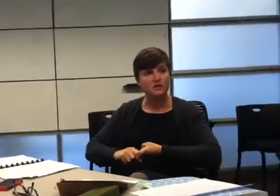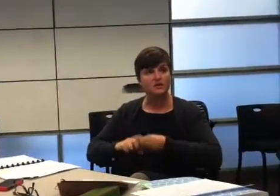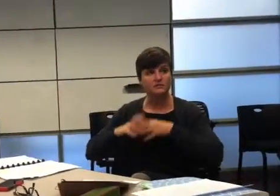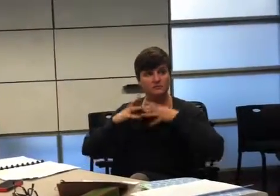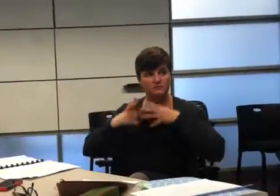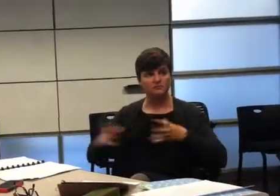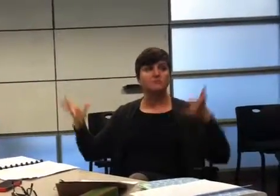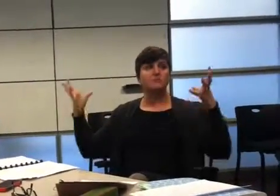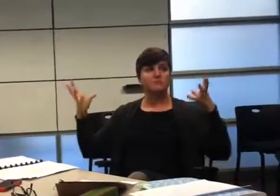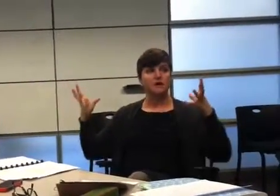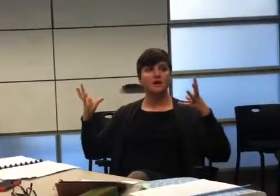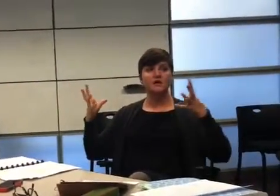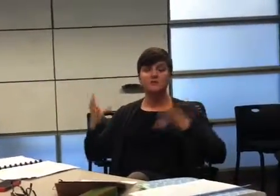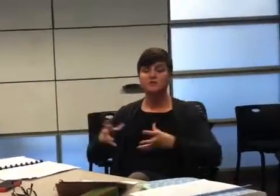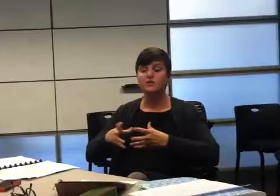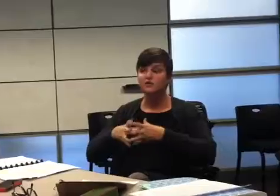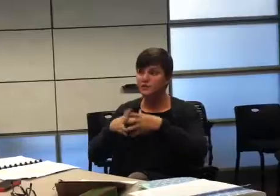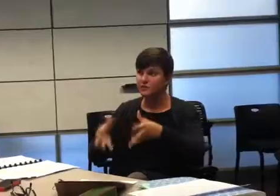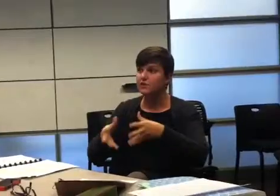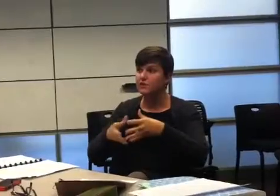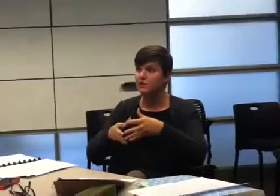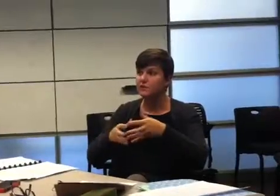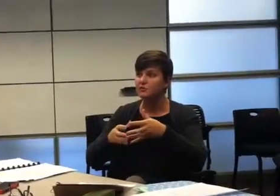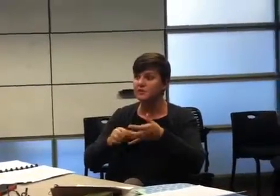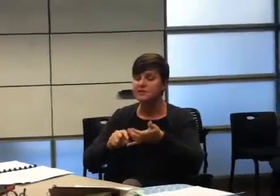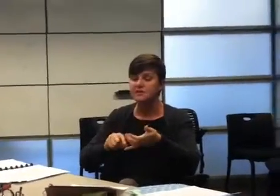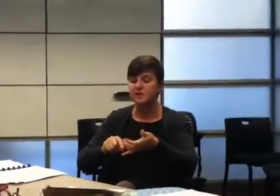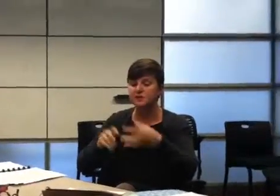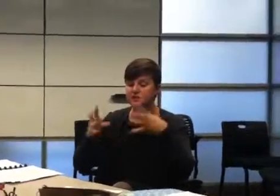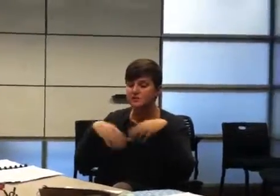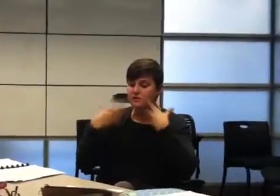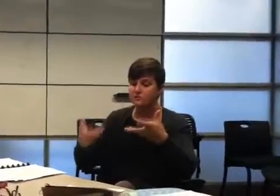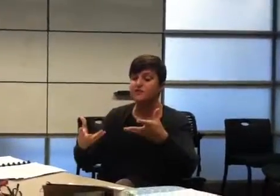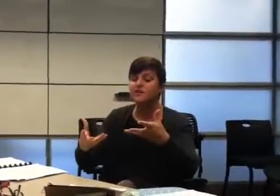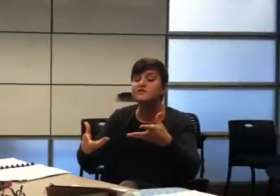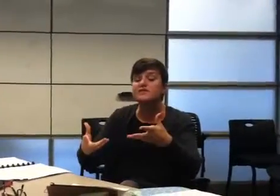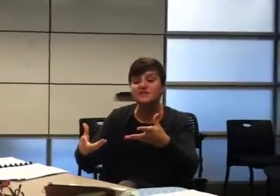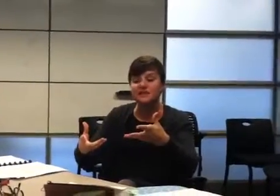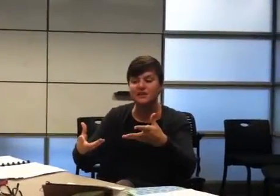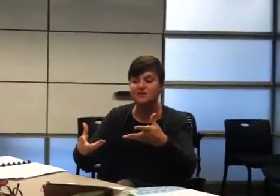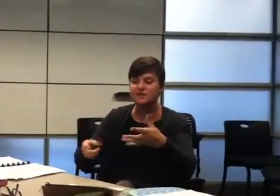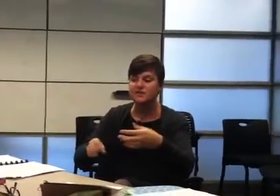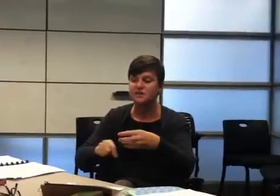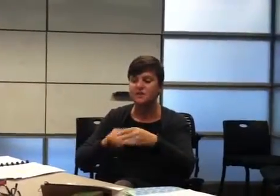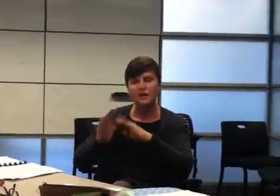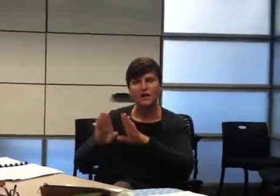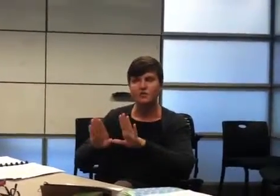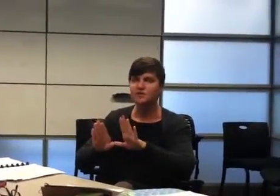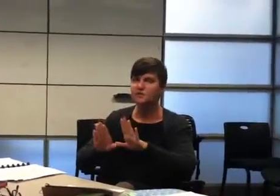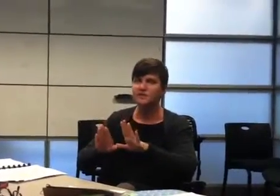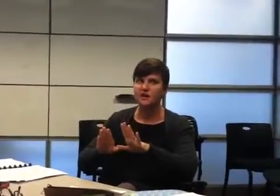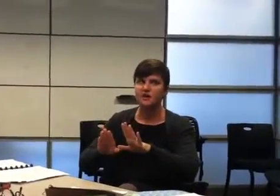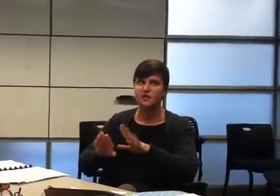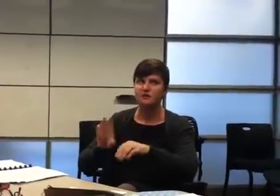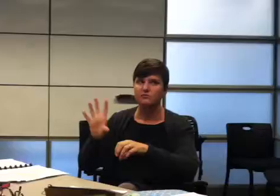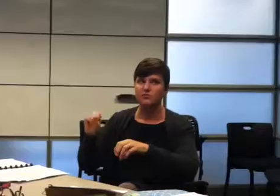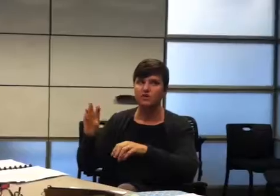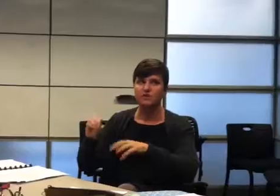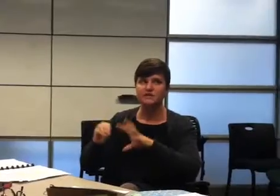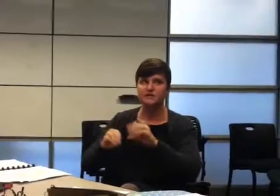strong score for their participation, for their facilitating of understanding. And we do have to talk about noise does